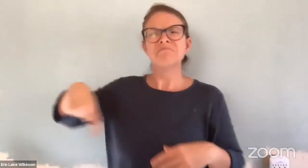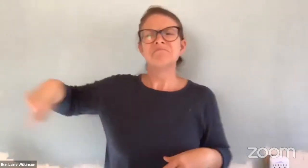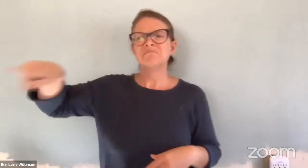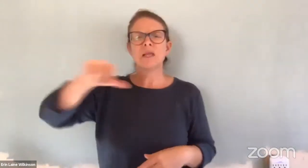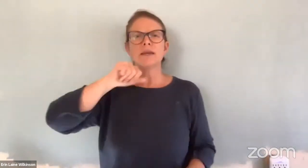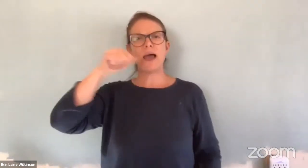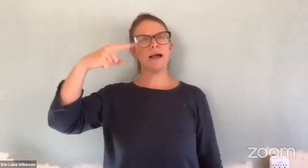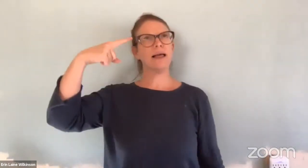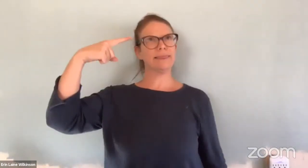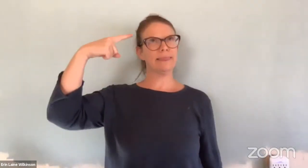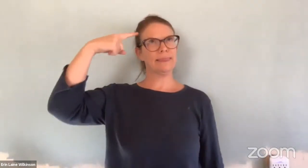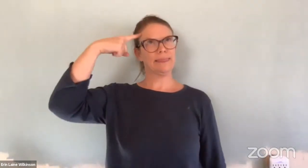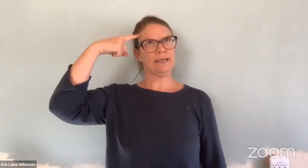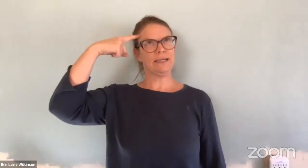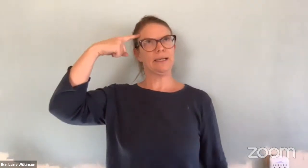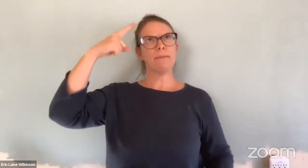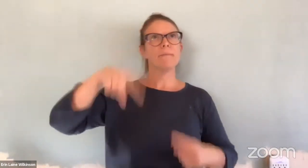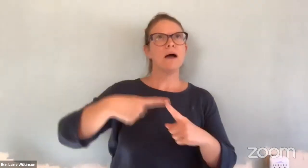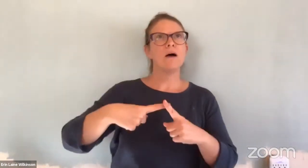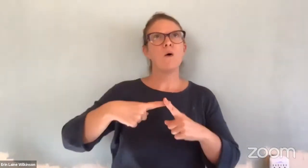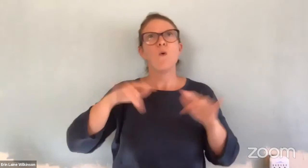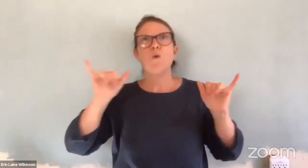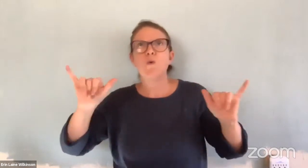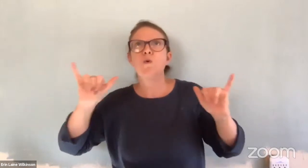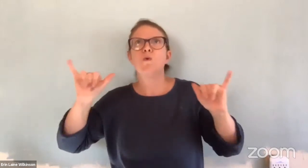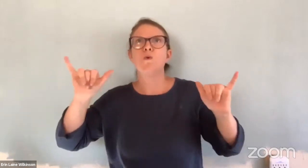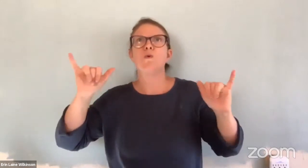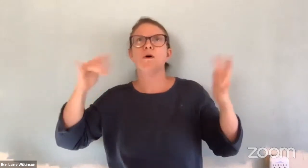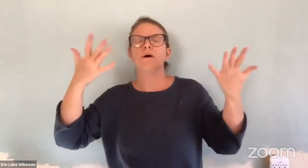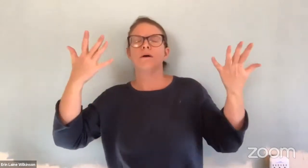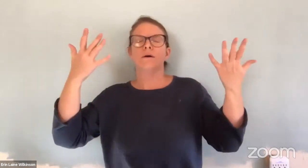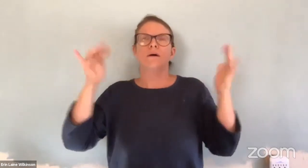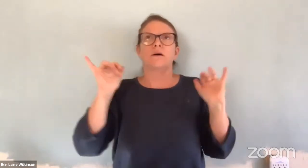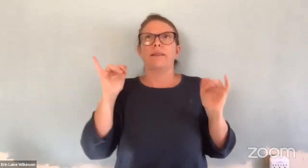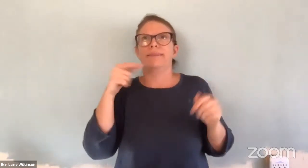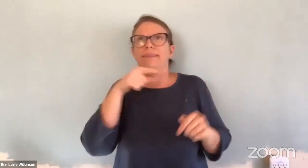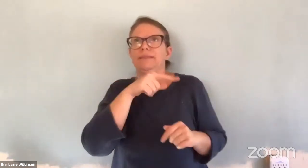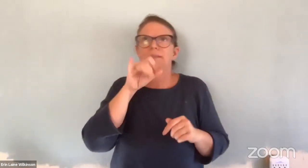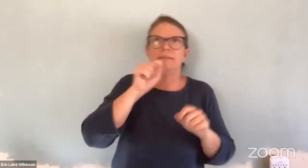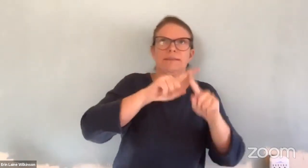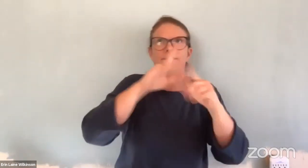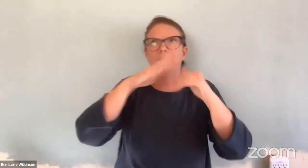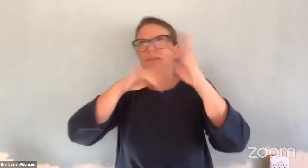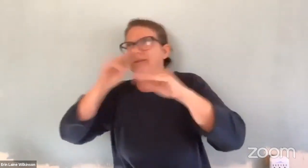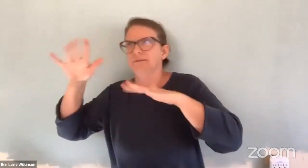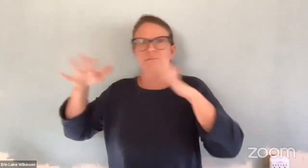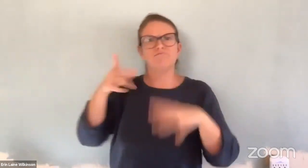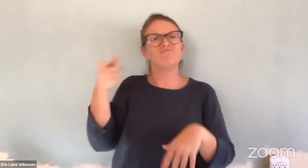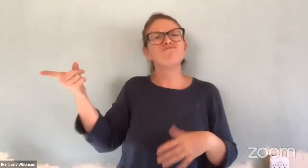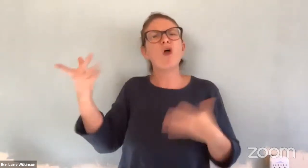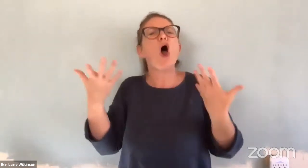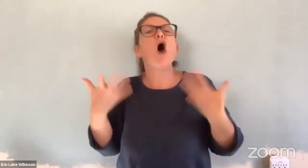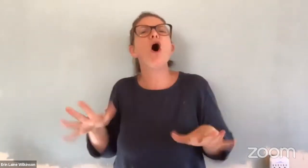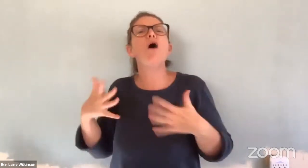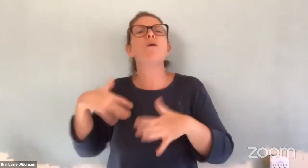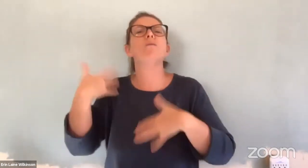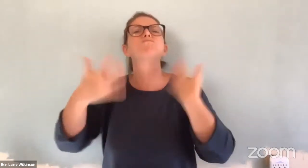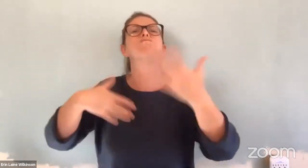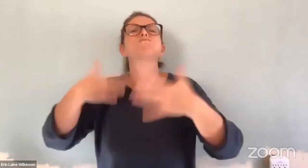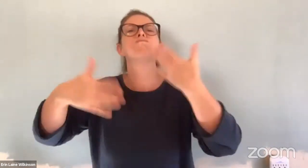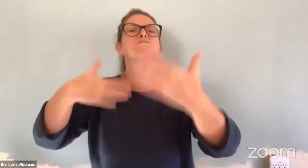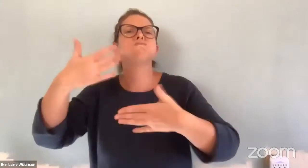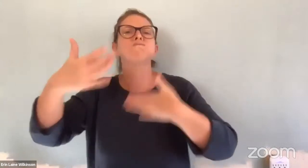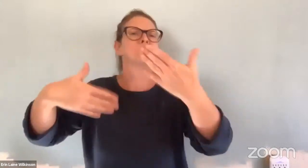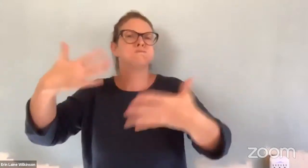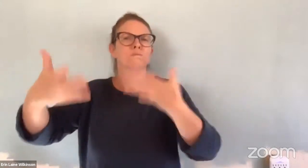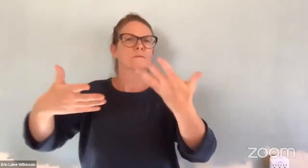and again, going back to indigenous sign languages and indigenous communities, those smaller shared sign languages, we have to think, oh, they're